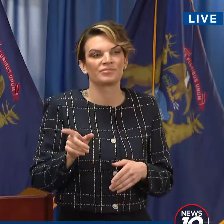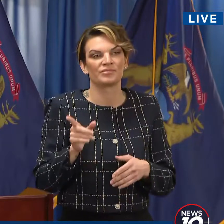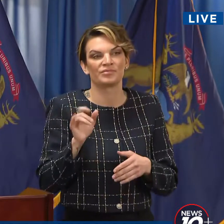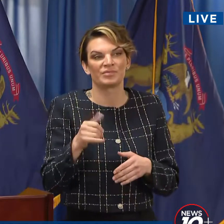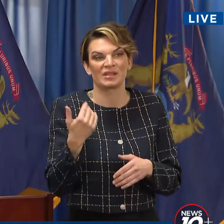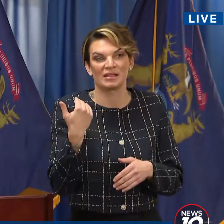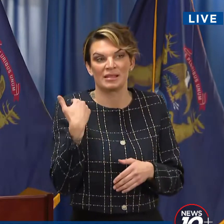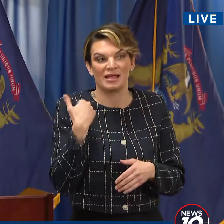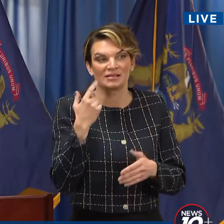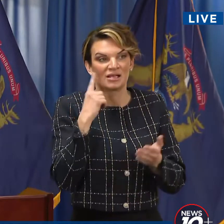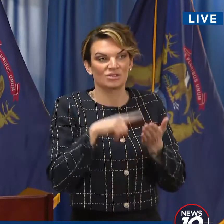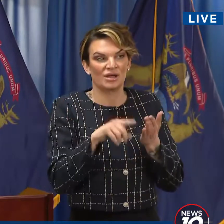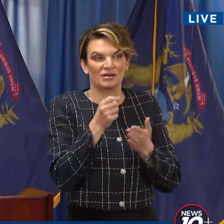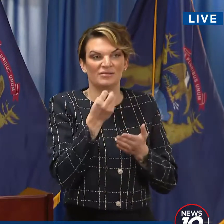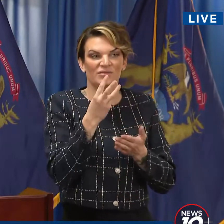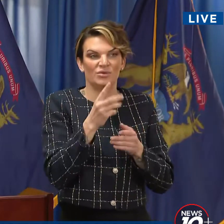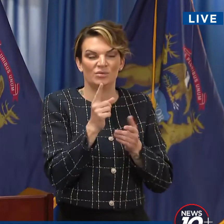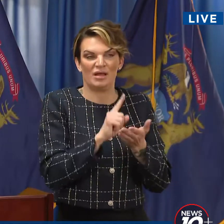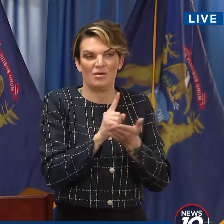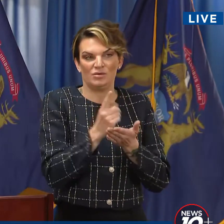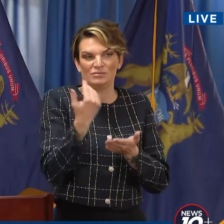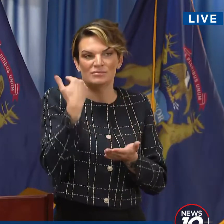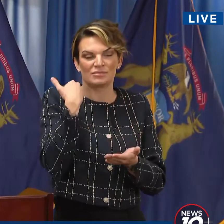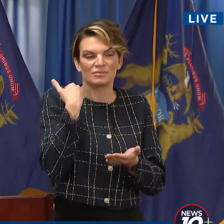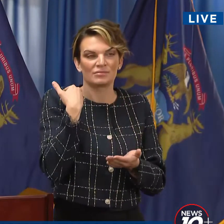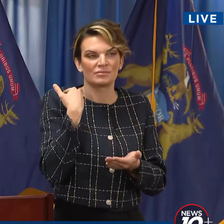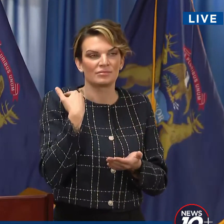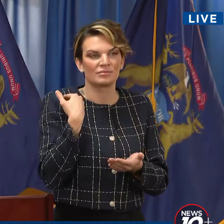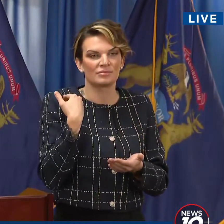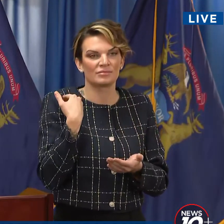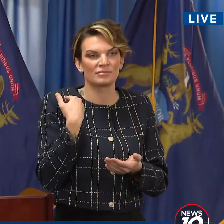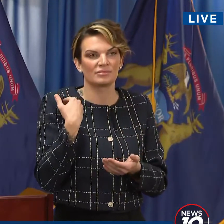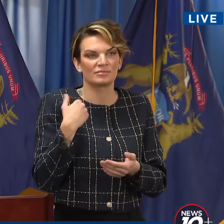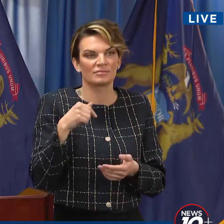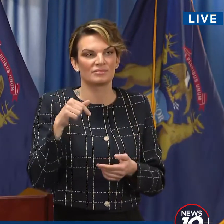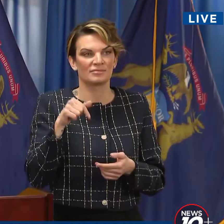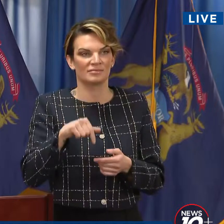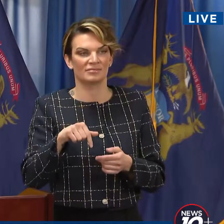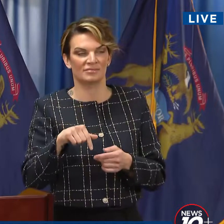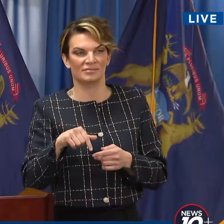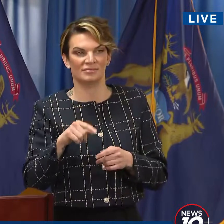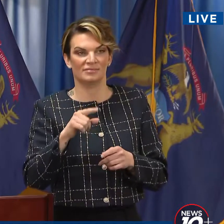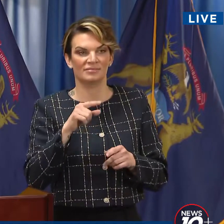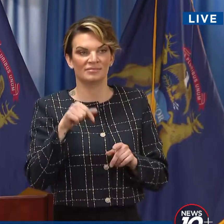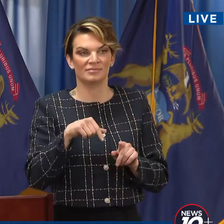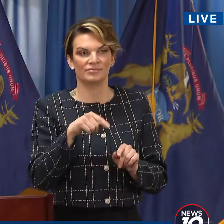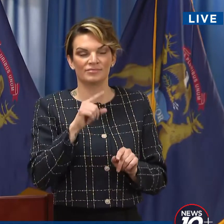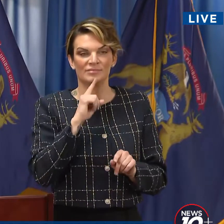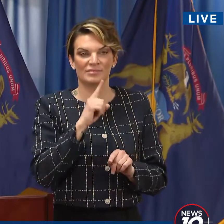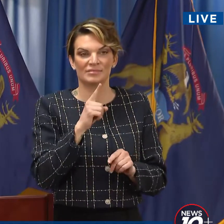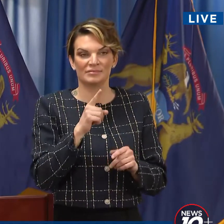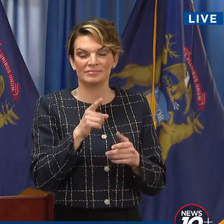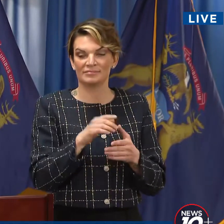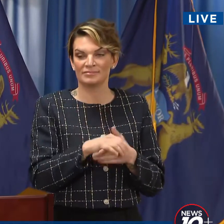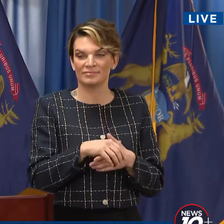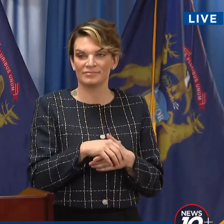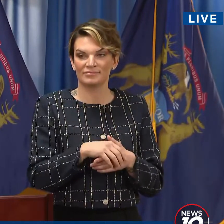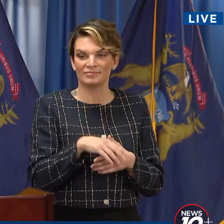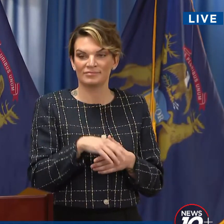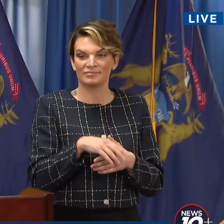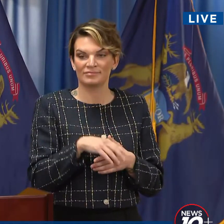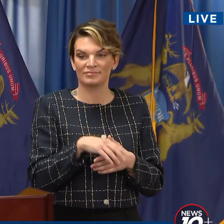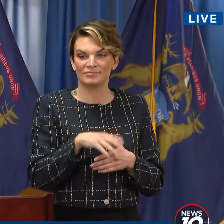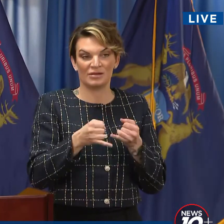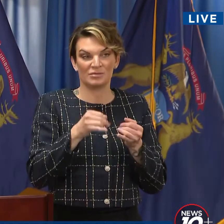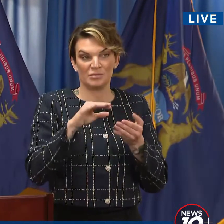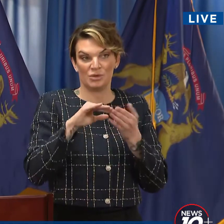was a few hours ago, there were, as I mentioned, still, and this is since been, they've since completed, but the final